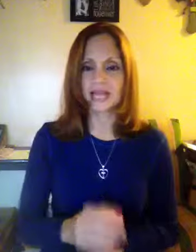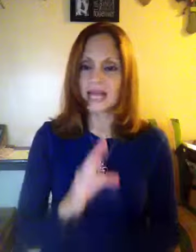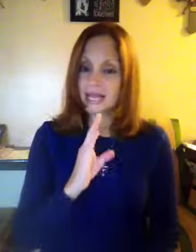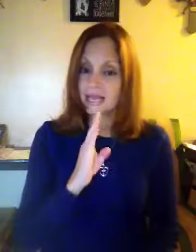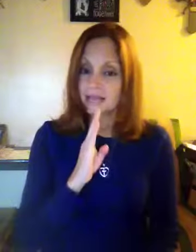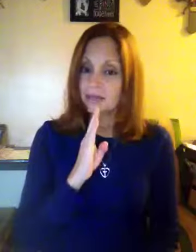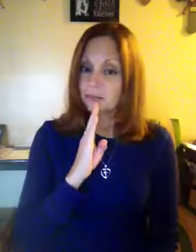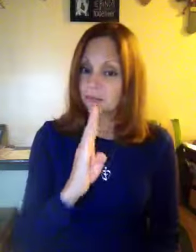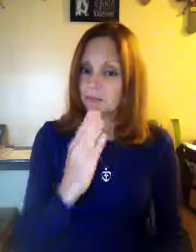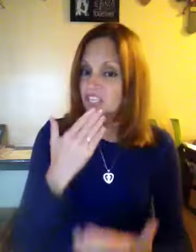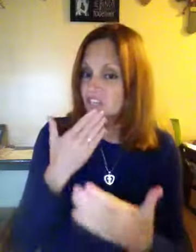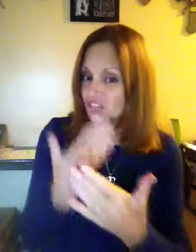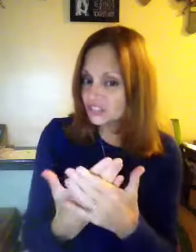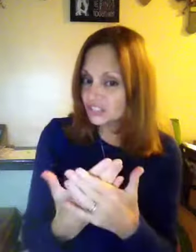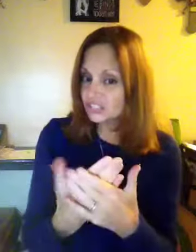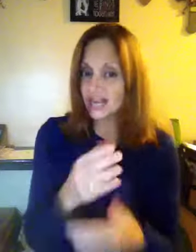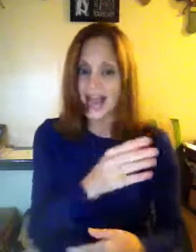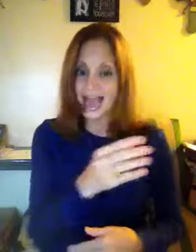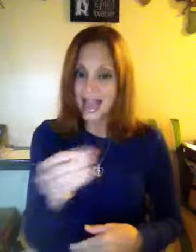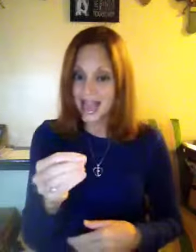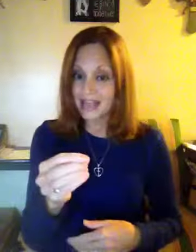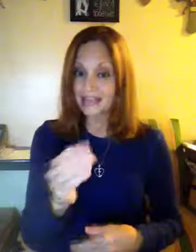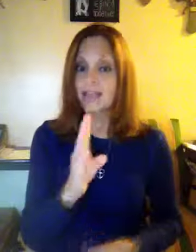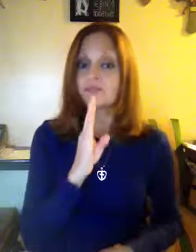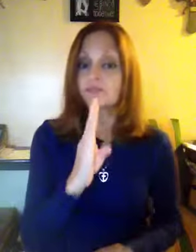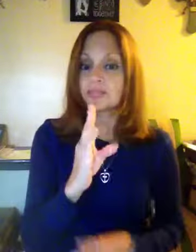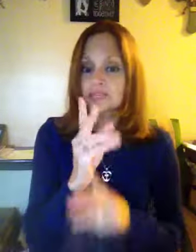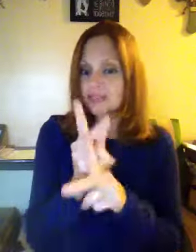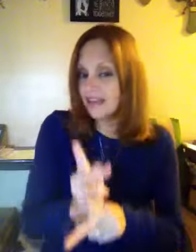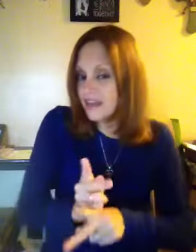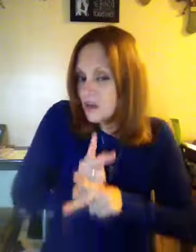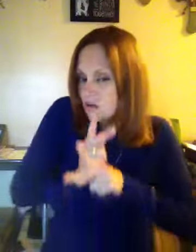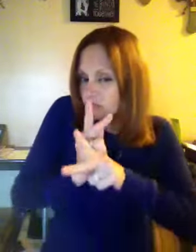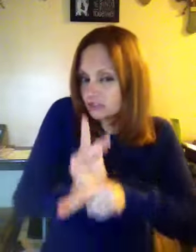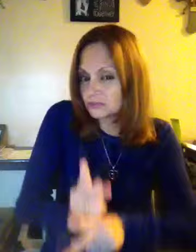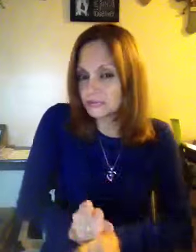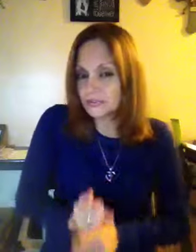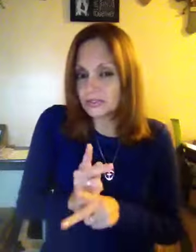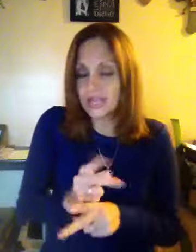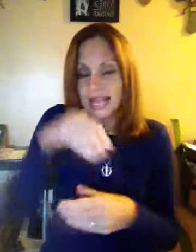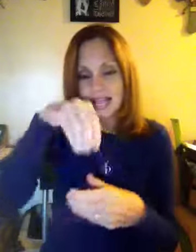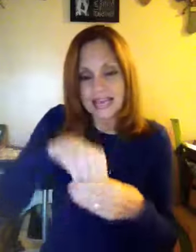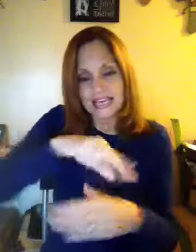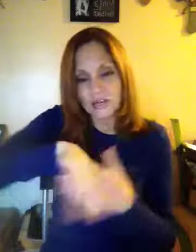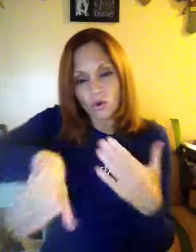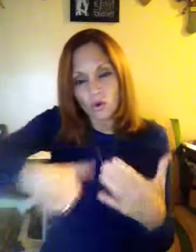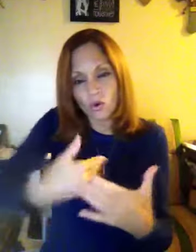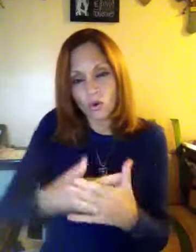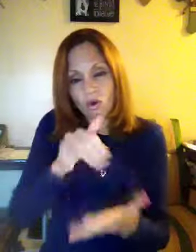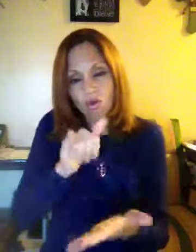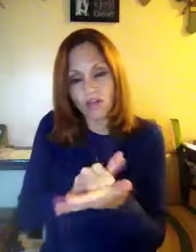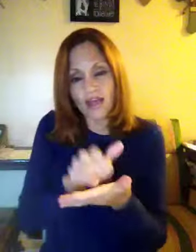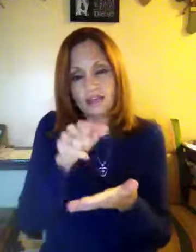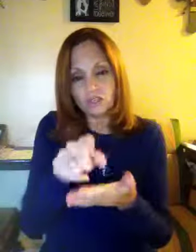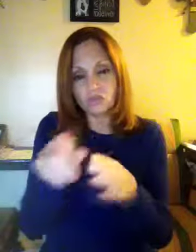be good and be careful in all that you